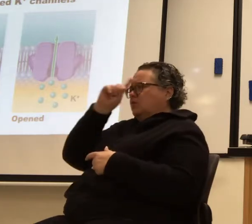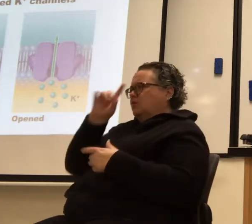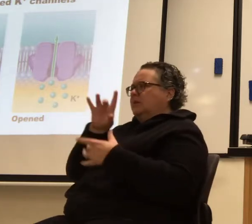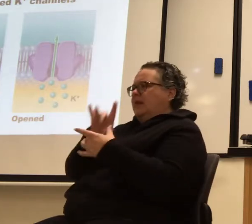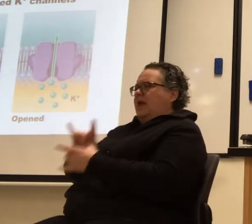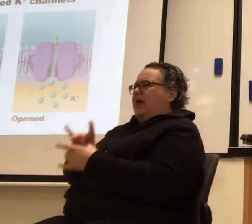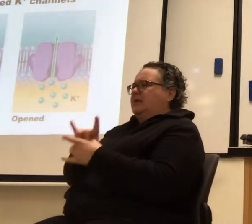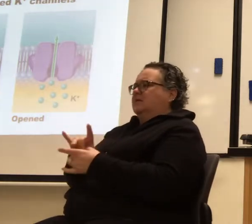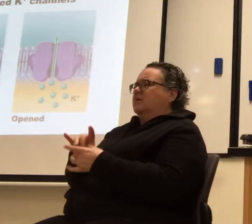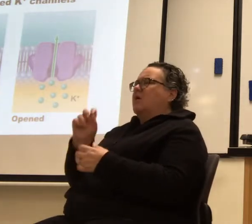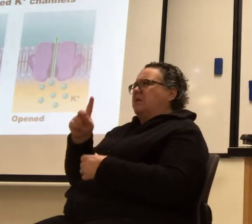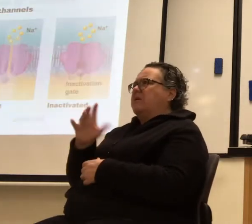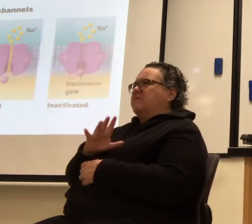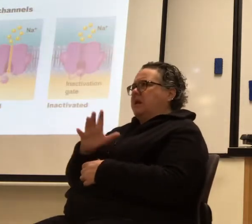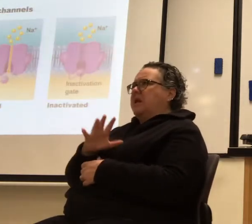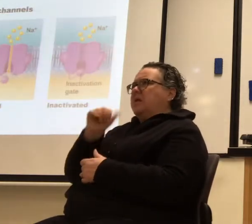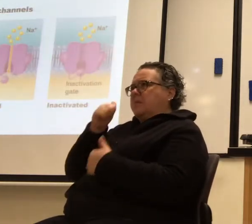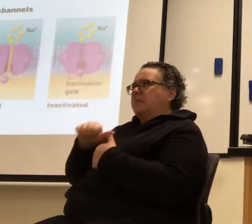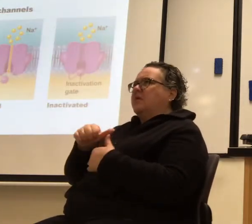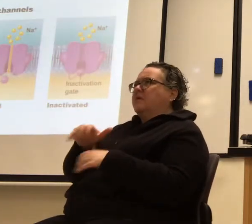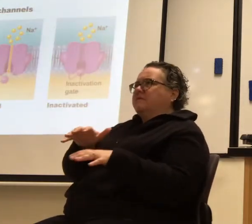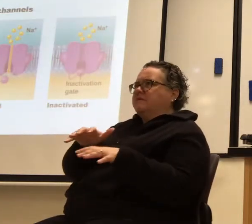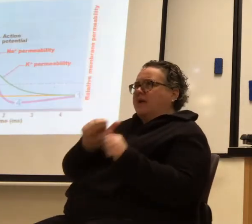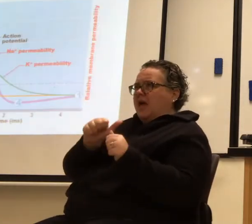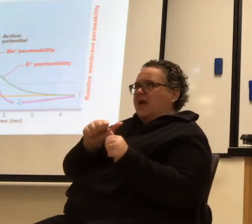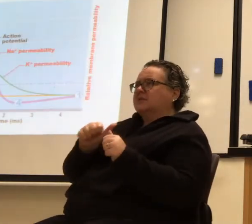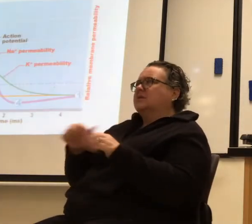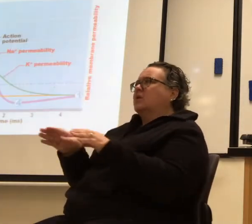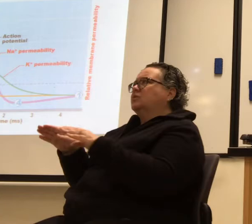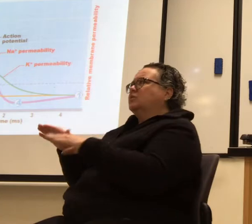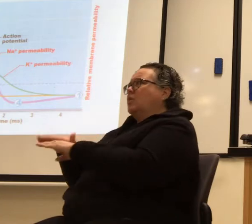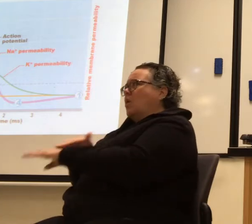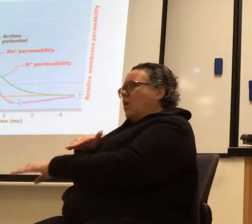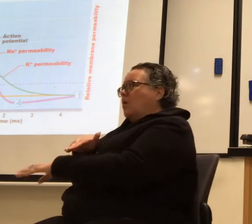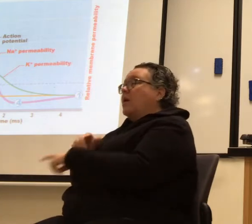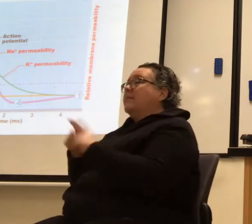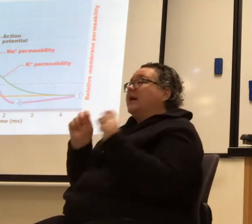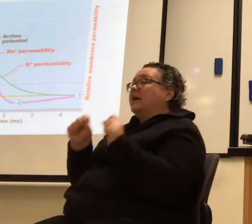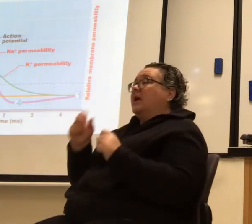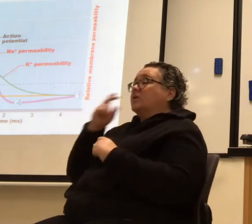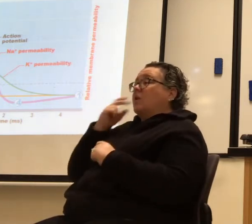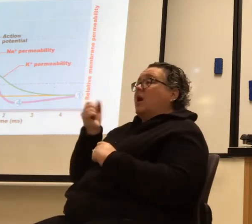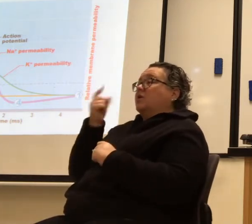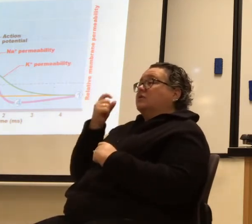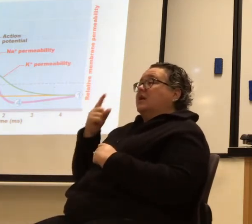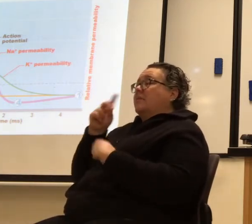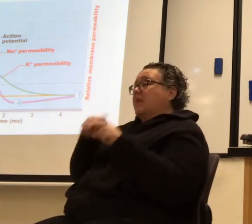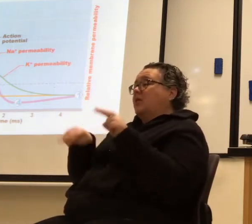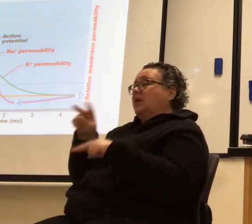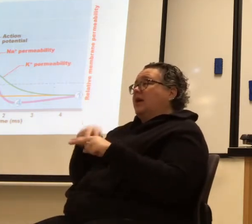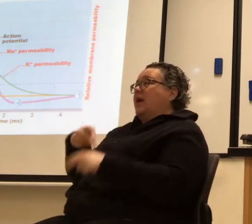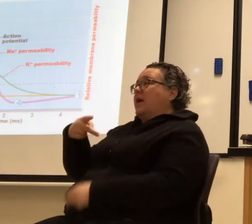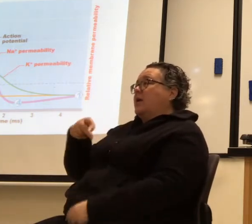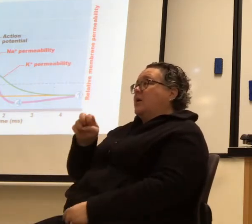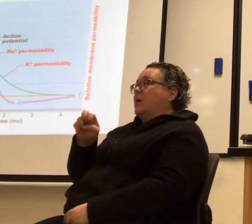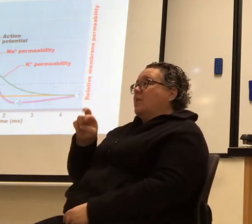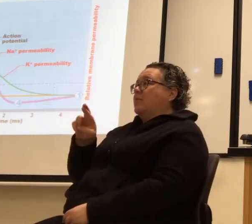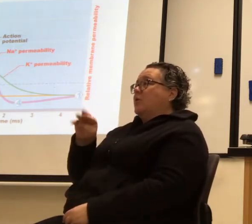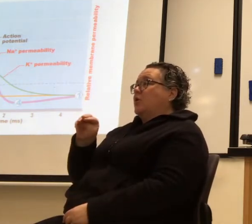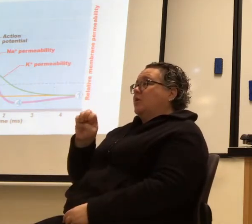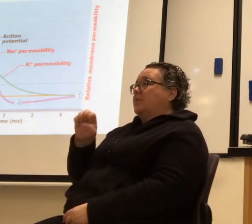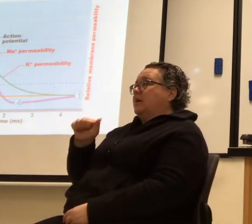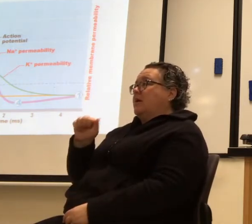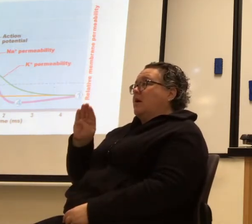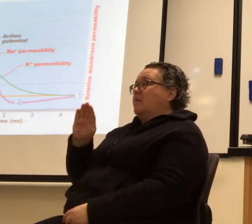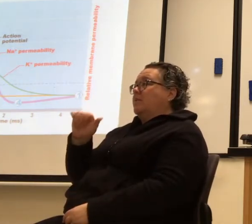I can remember the fast and slow. But can you understand the fast and slow by looking at the permeability curves? This is what I really